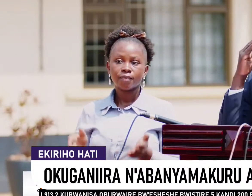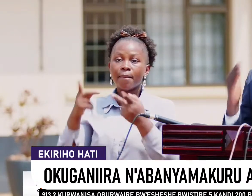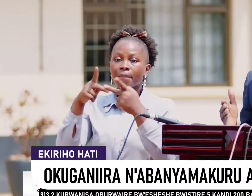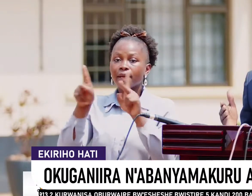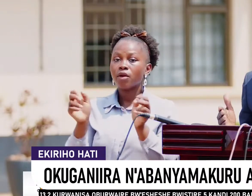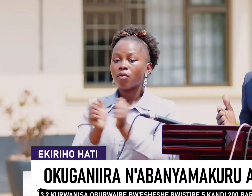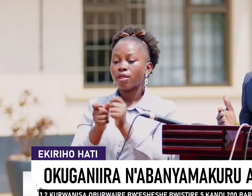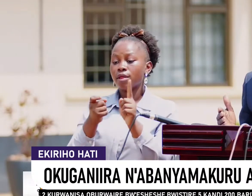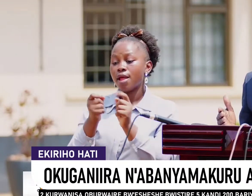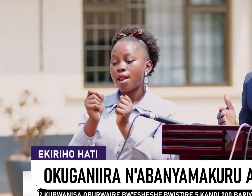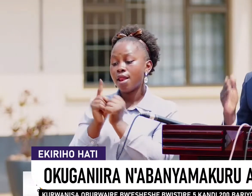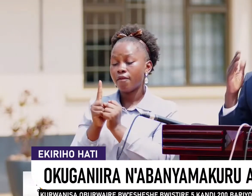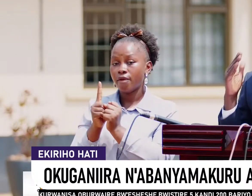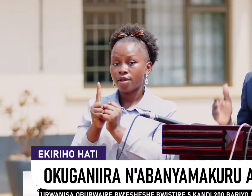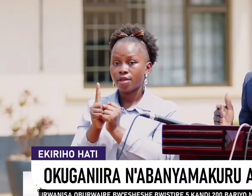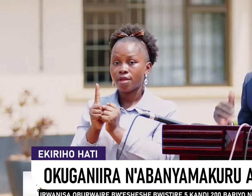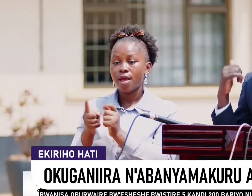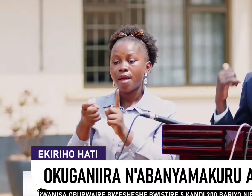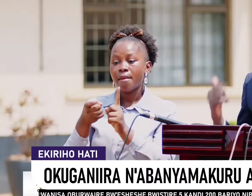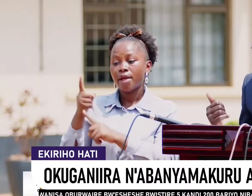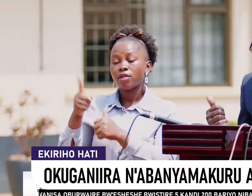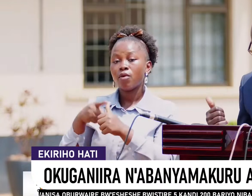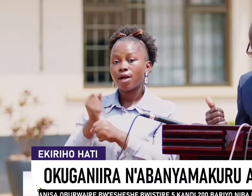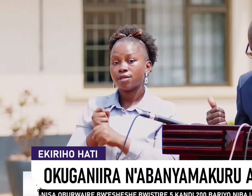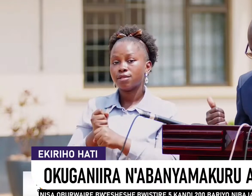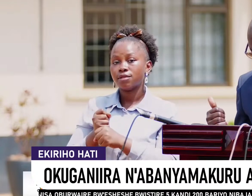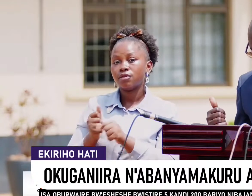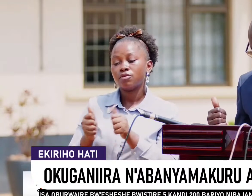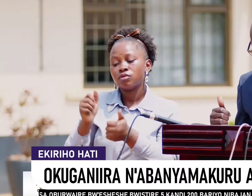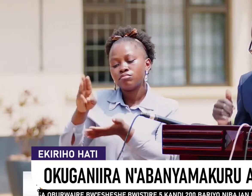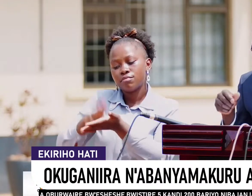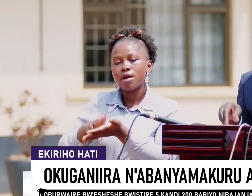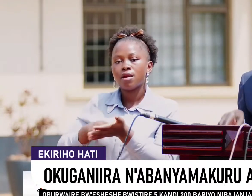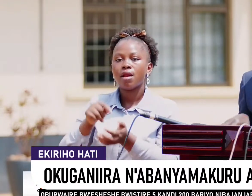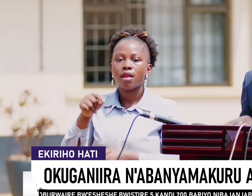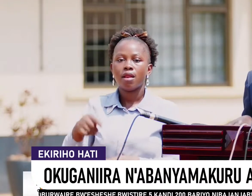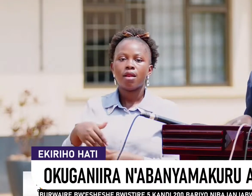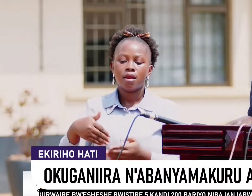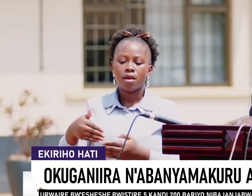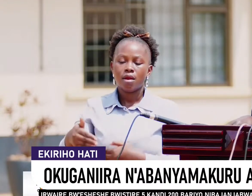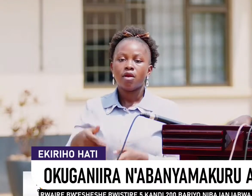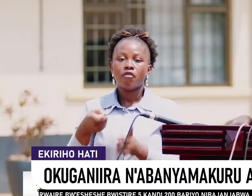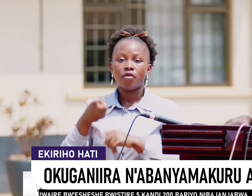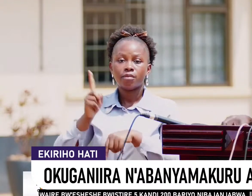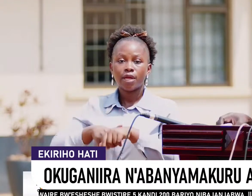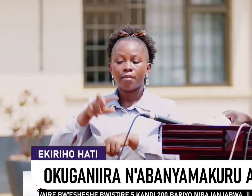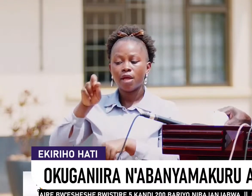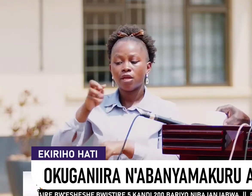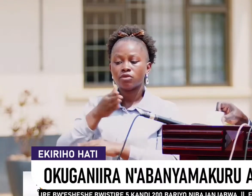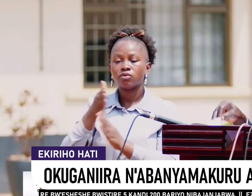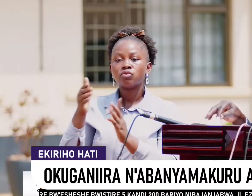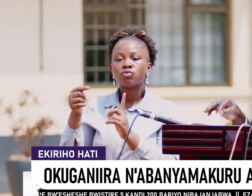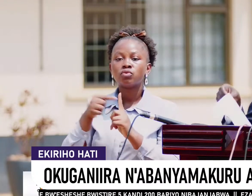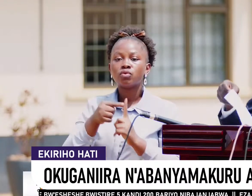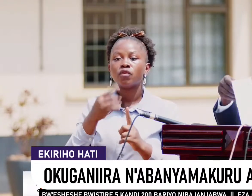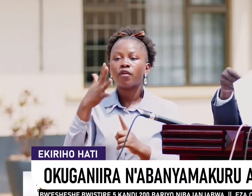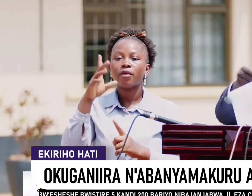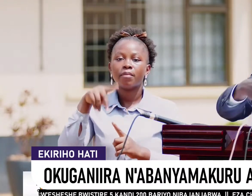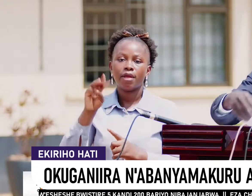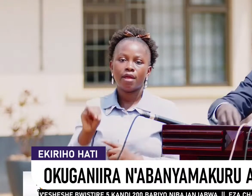Beginning with the 11th of August, which is Monday, from 8 to 5 p.m. on